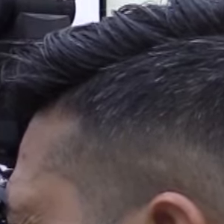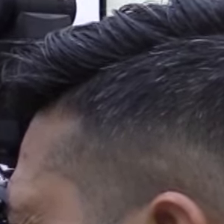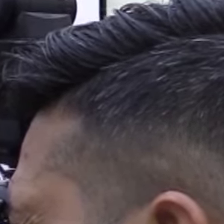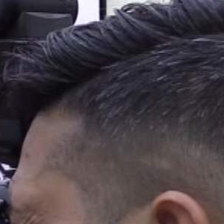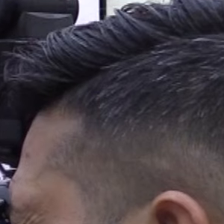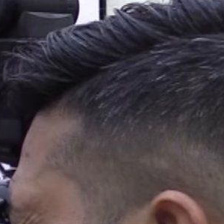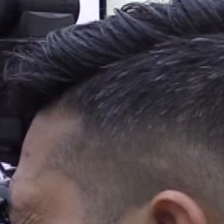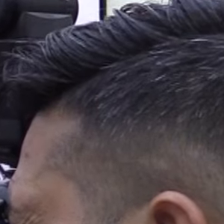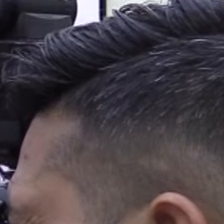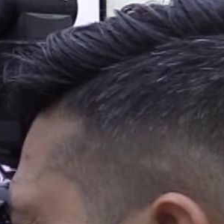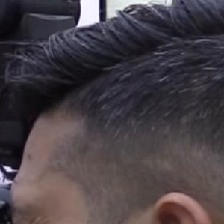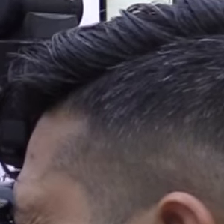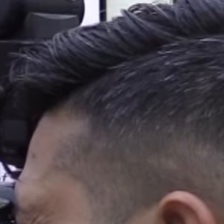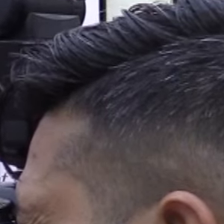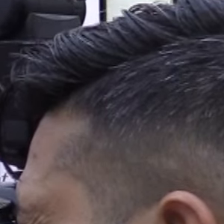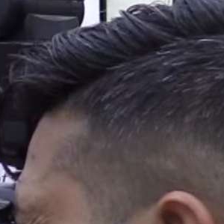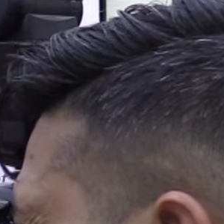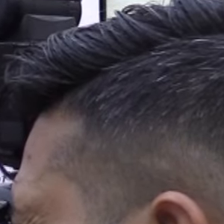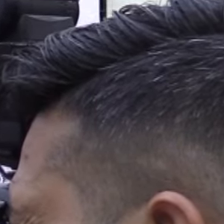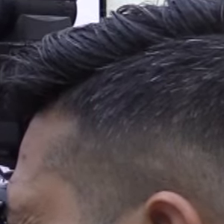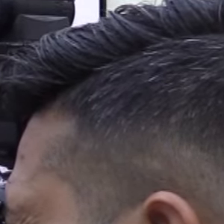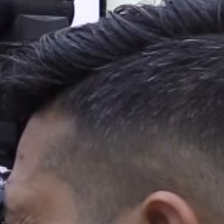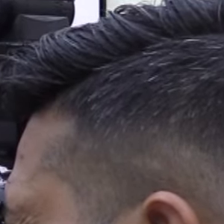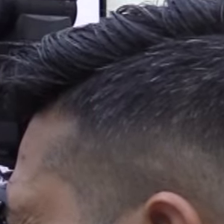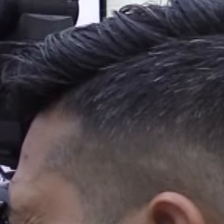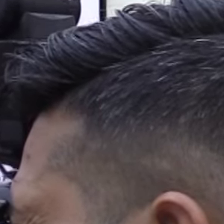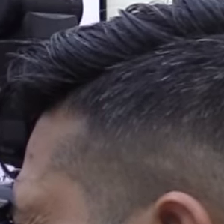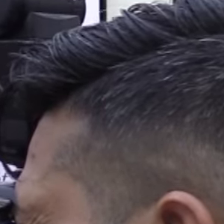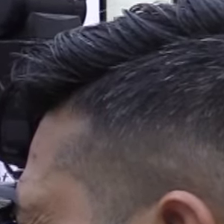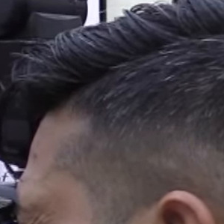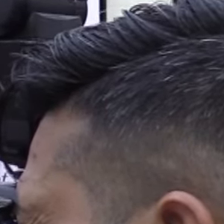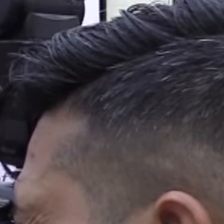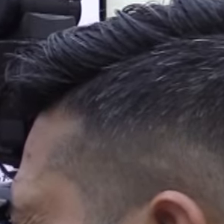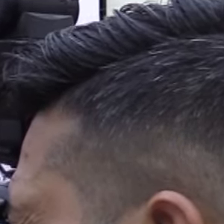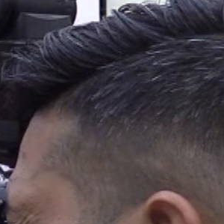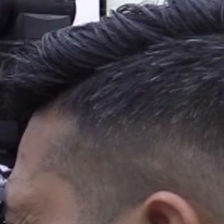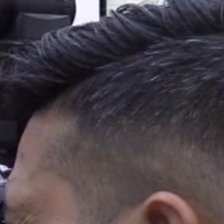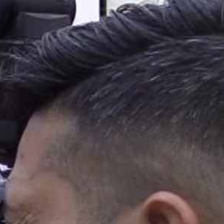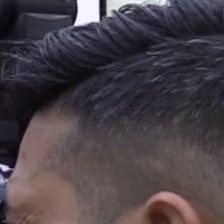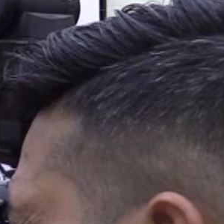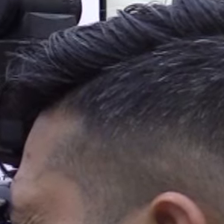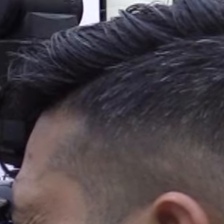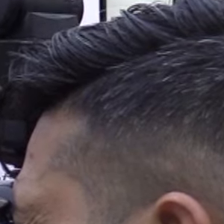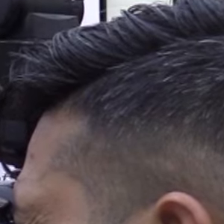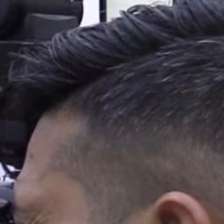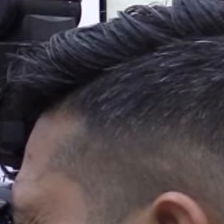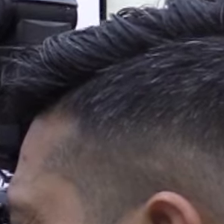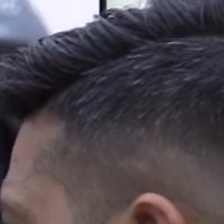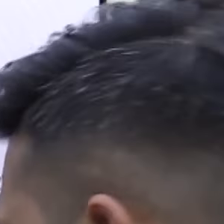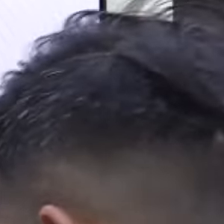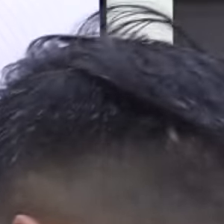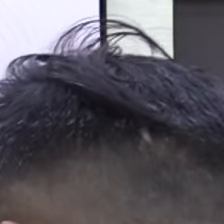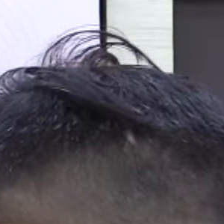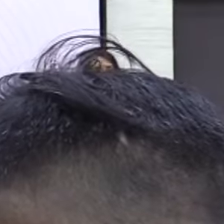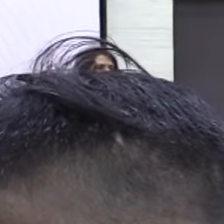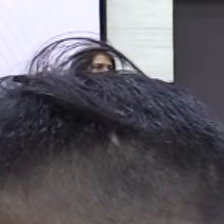It's a code of, it's a procedure. How is it Suraksha? So there's a complete non-application